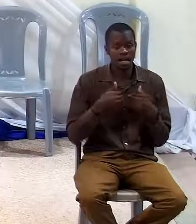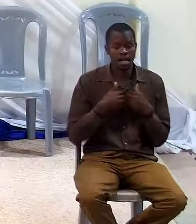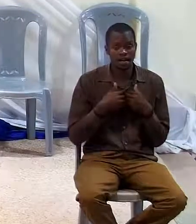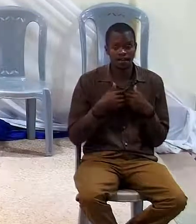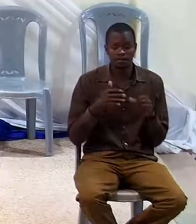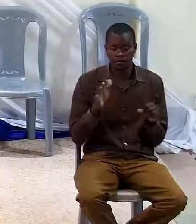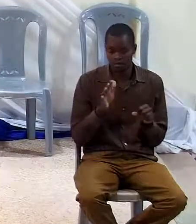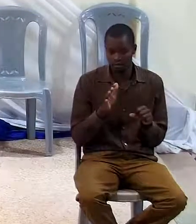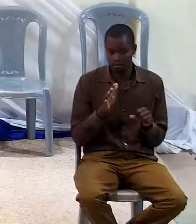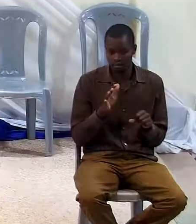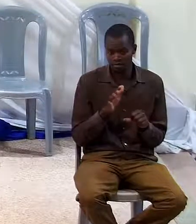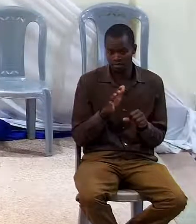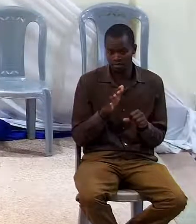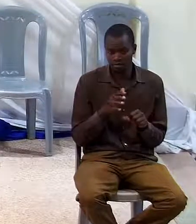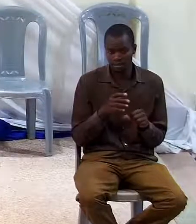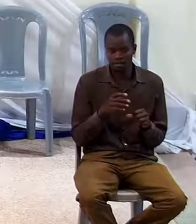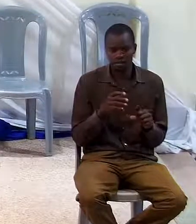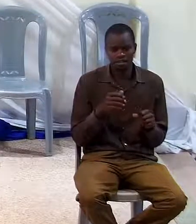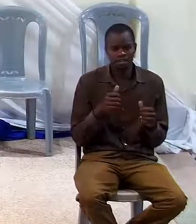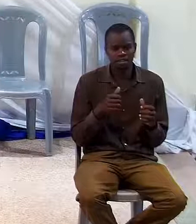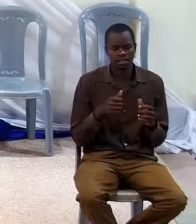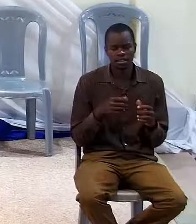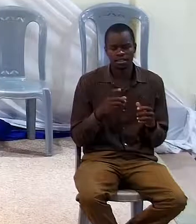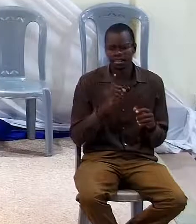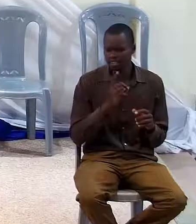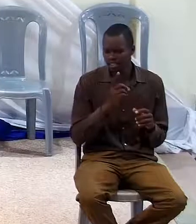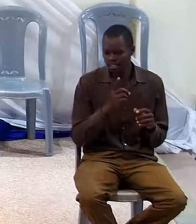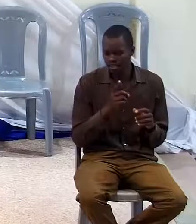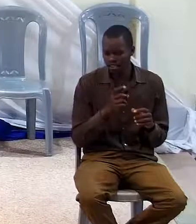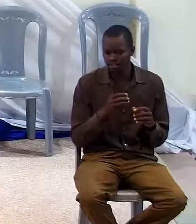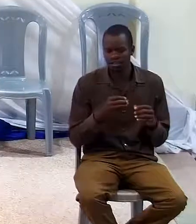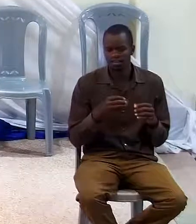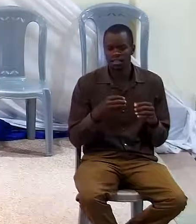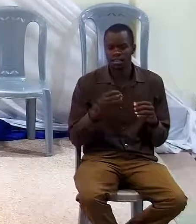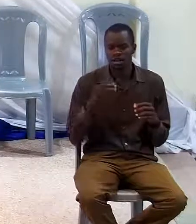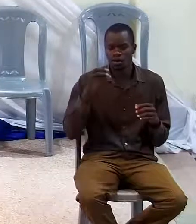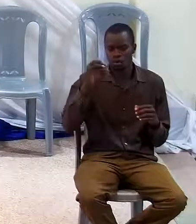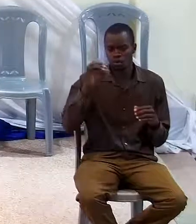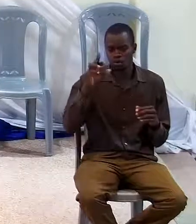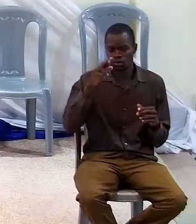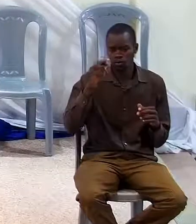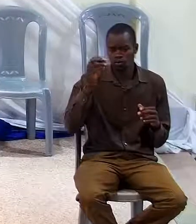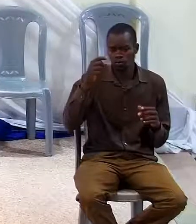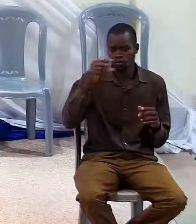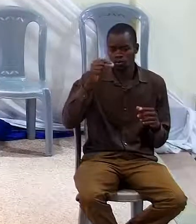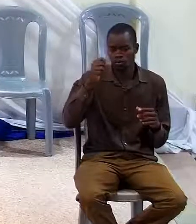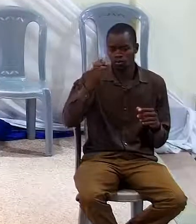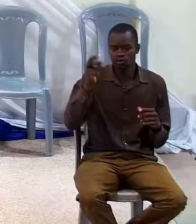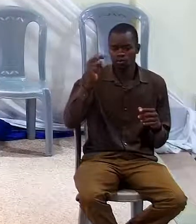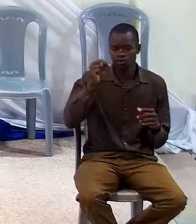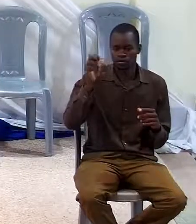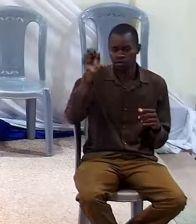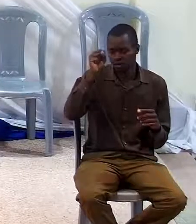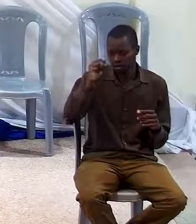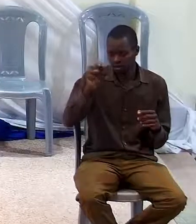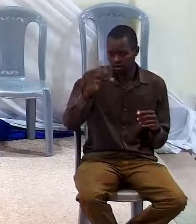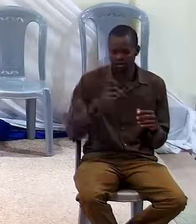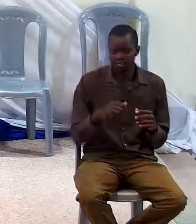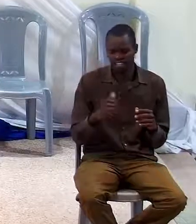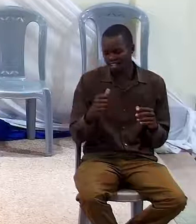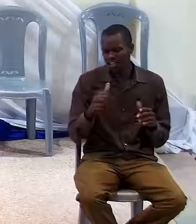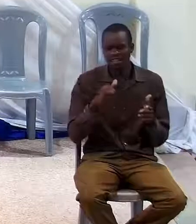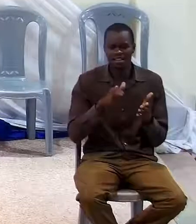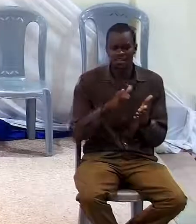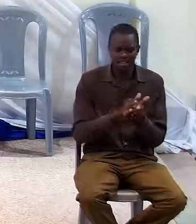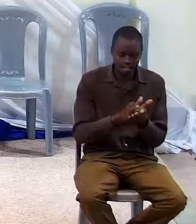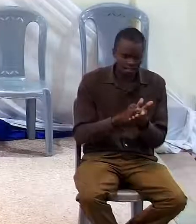But again, other than that, it is just stored. It builds, gradually it